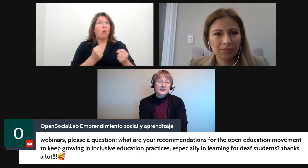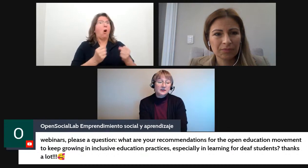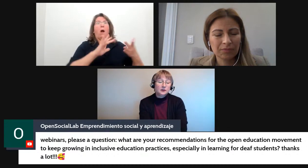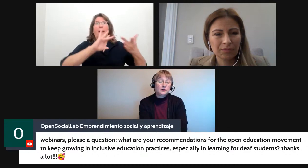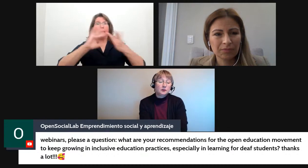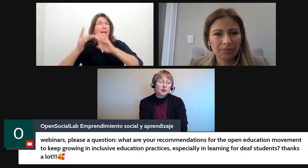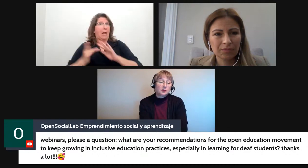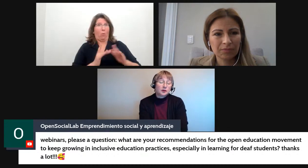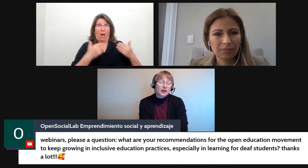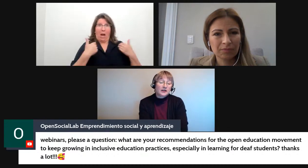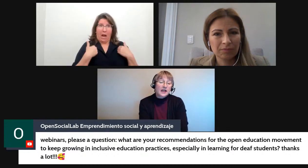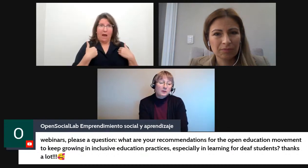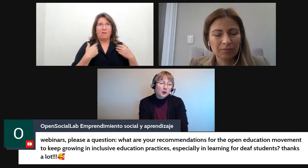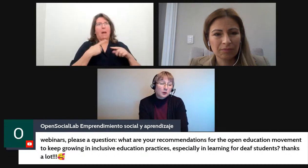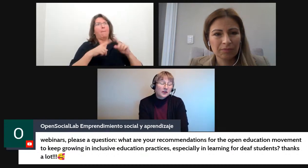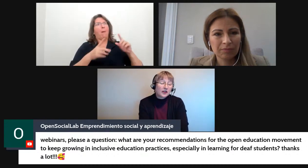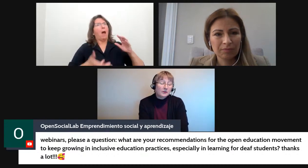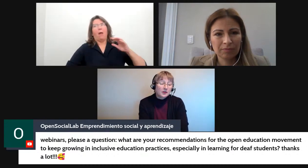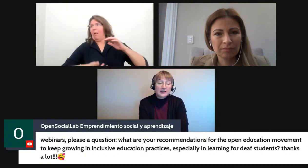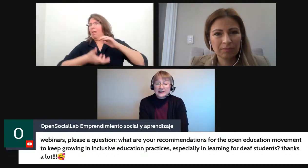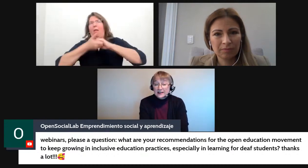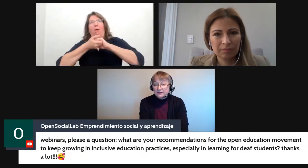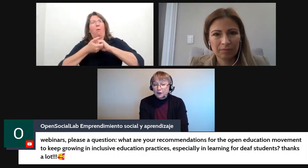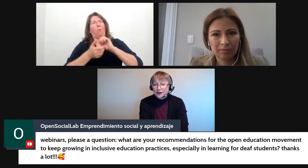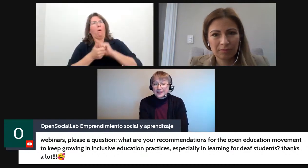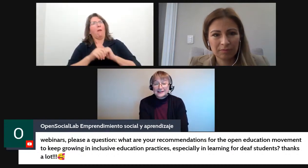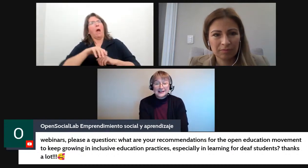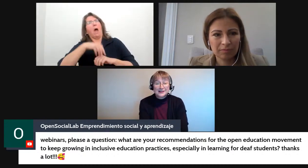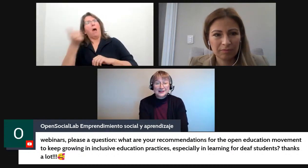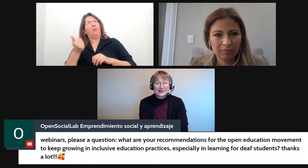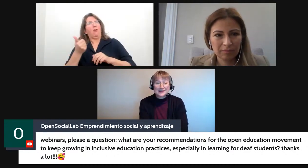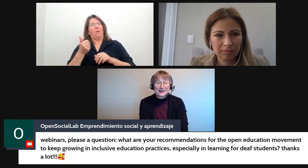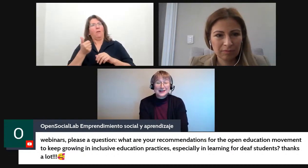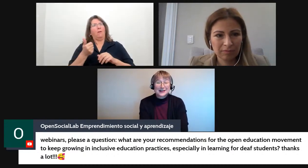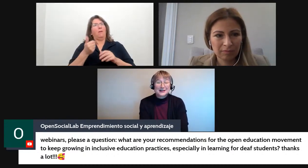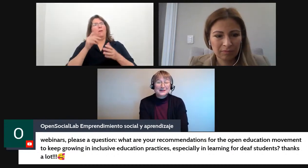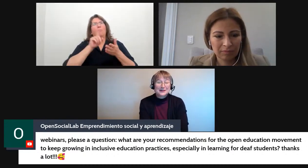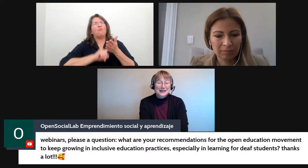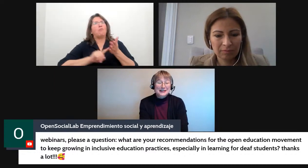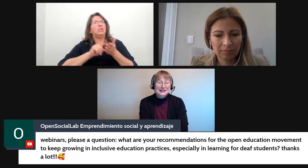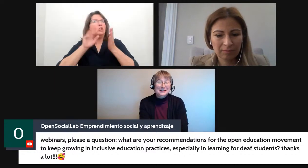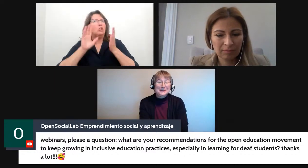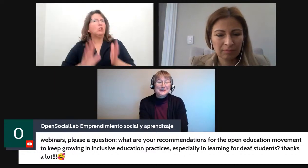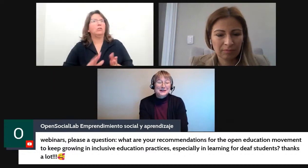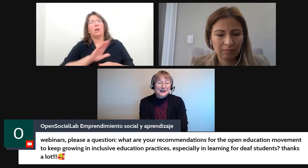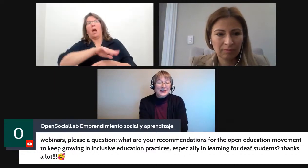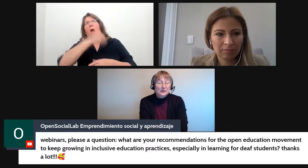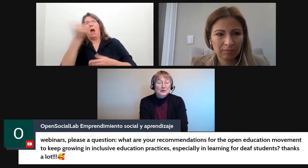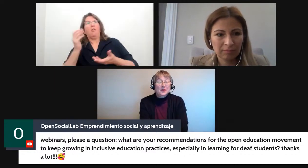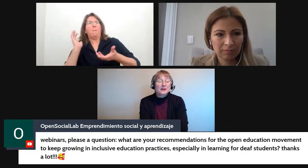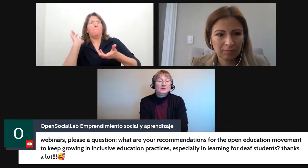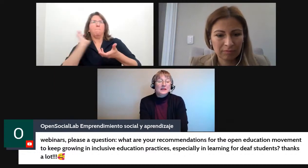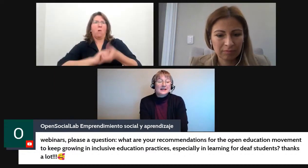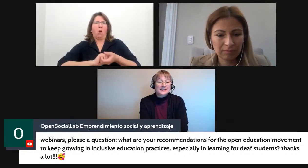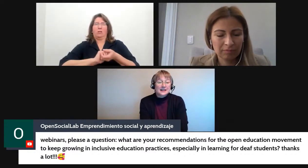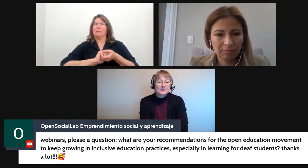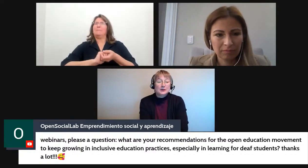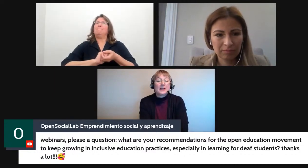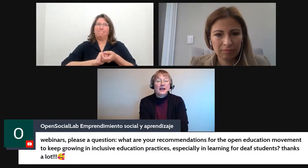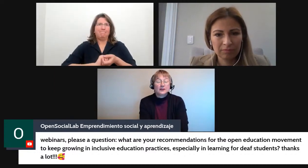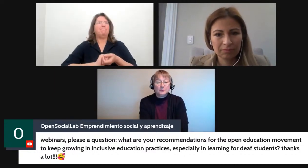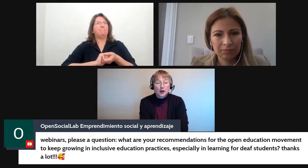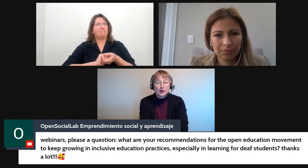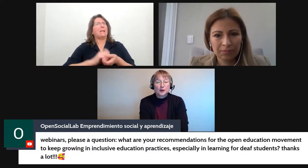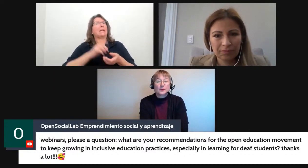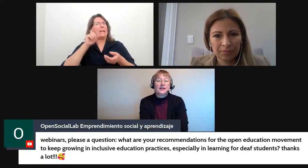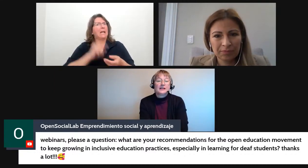We need to network with the community deaf organizations. We need to, if we want to be accessible,